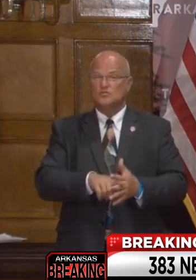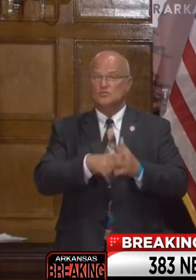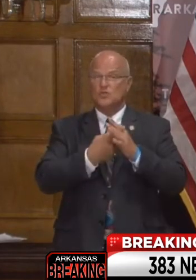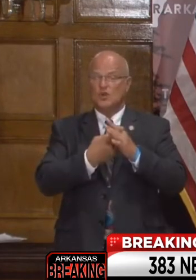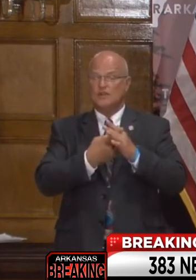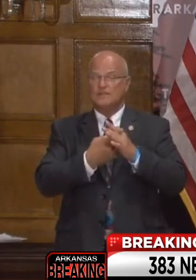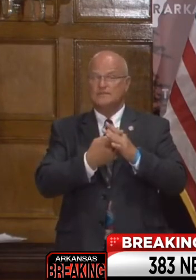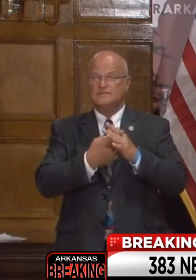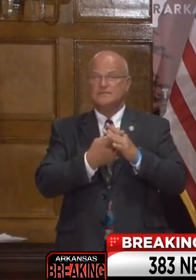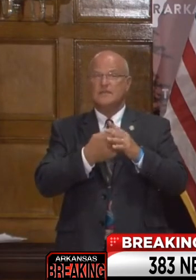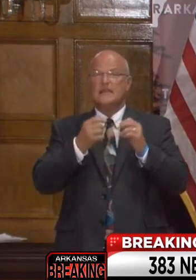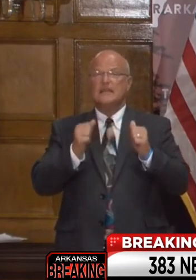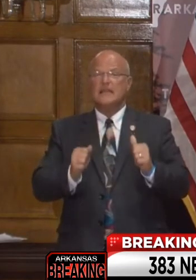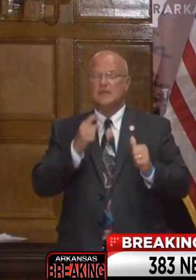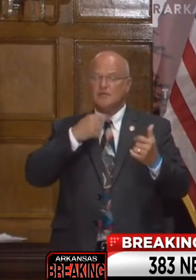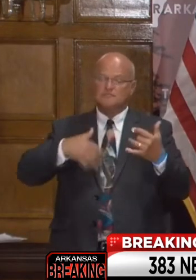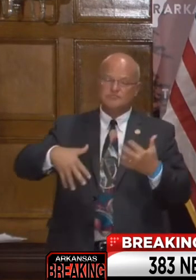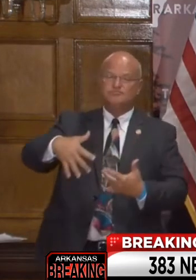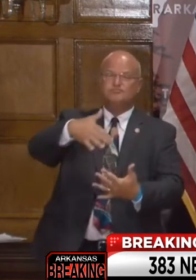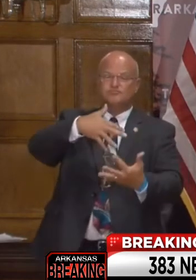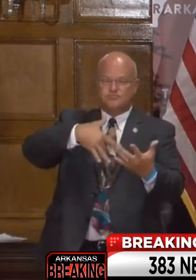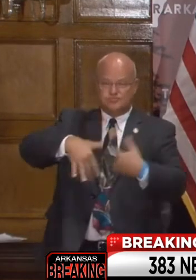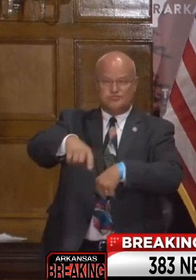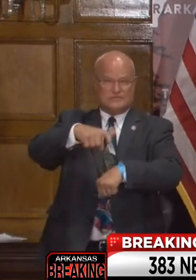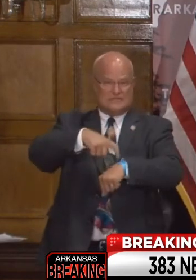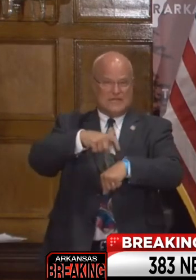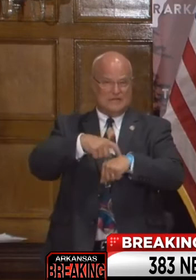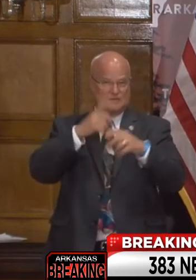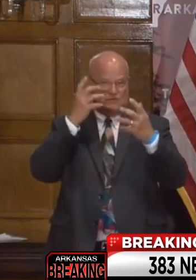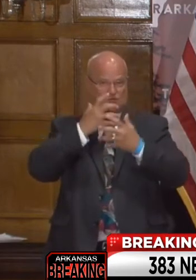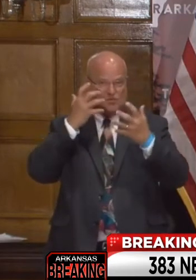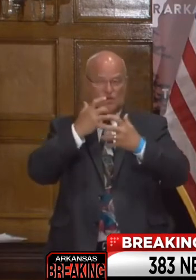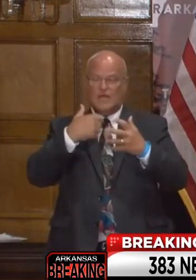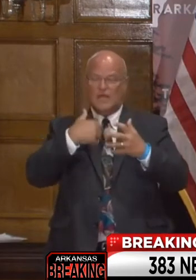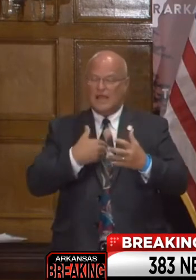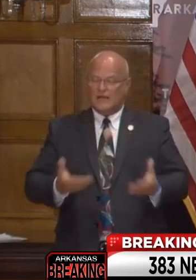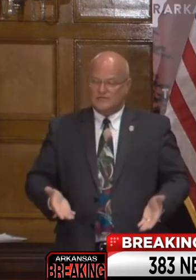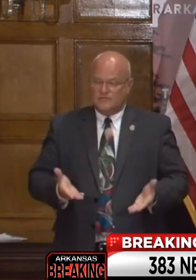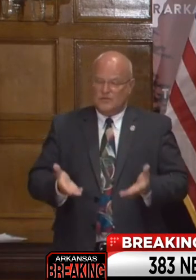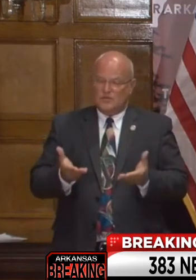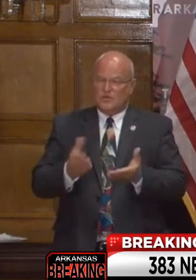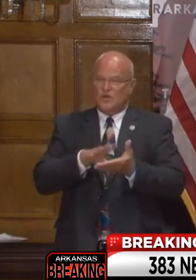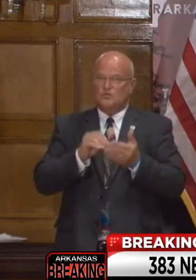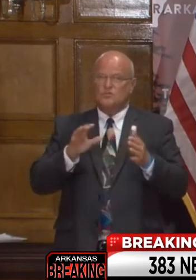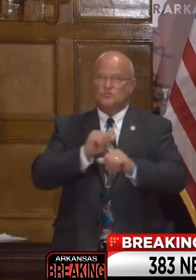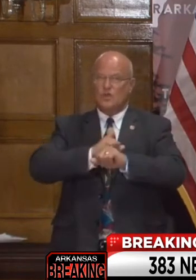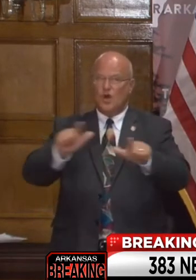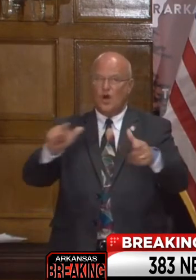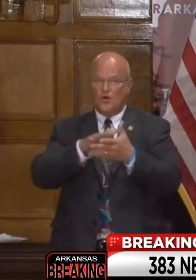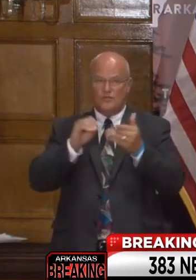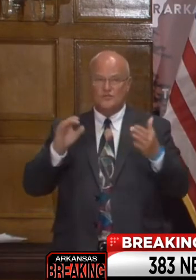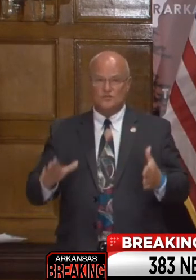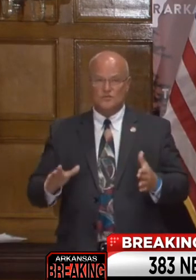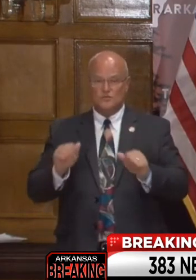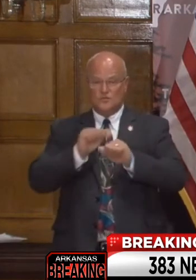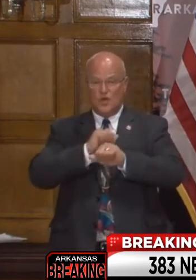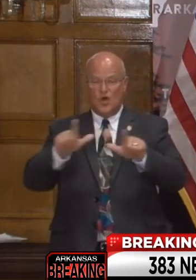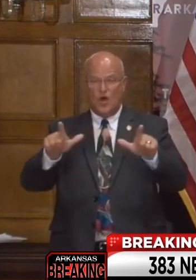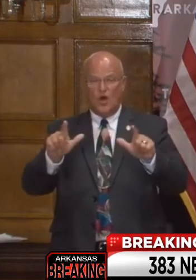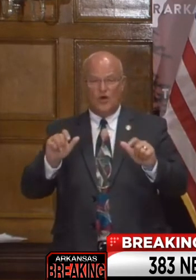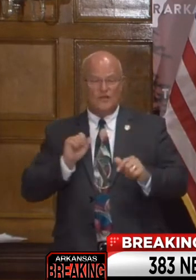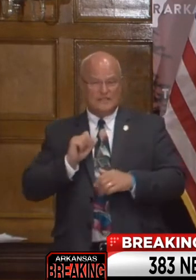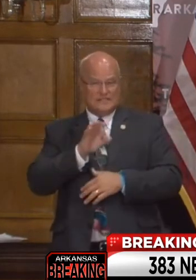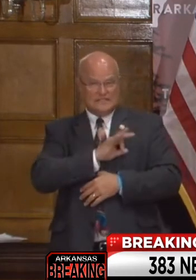prior to classes starting can be very social times. And I would just encourage everyone, all the students, all the staff, all